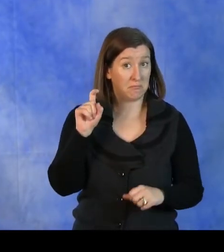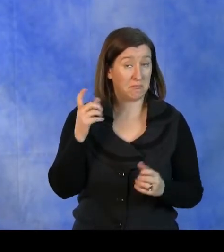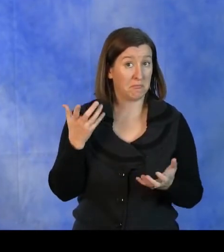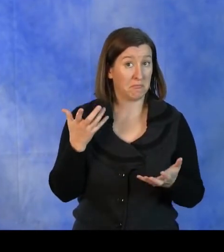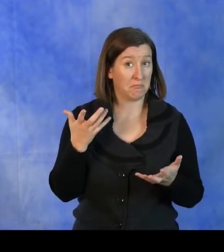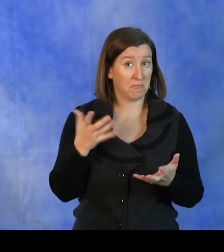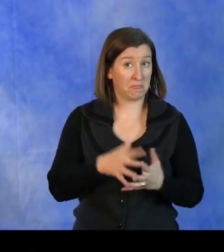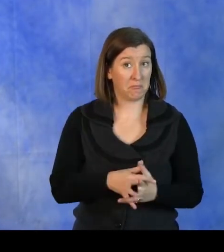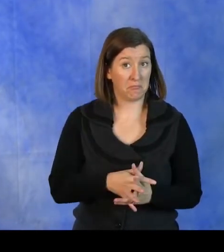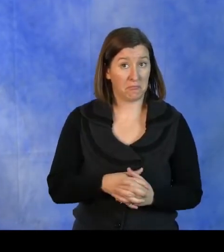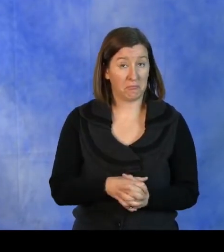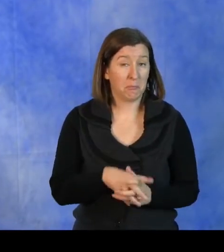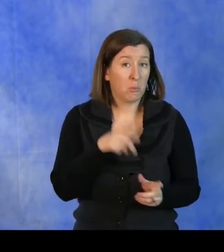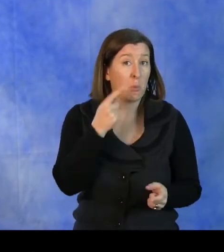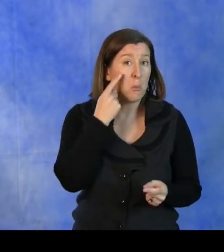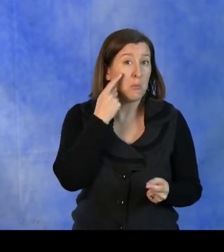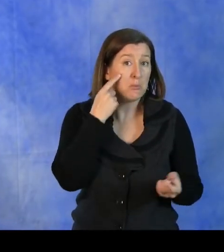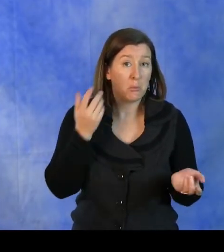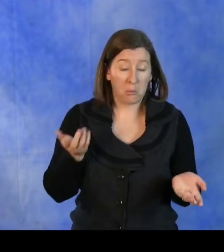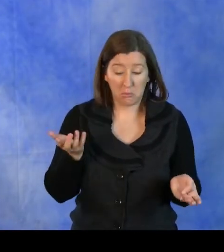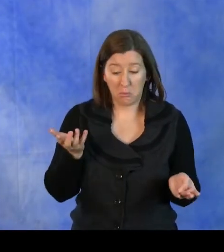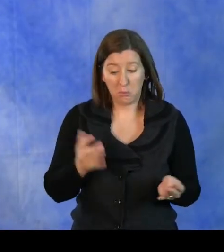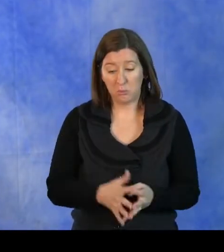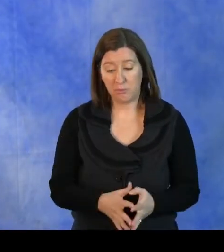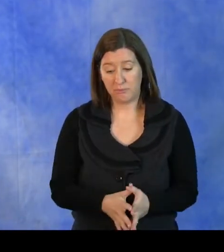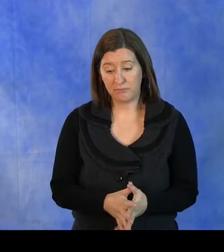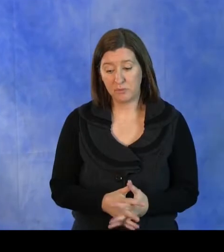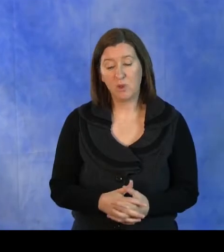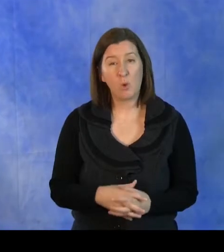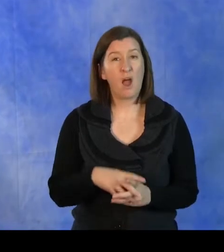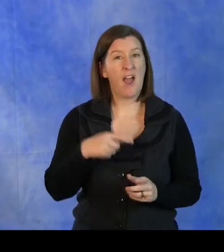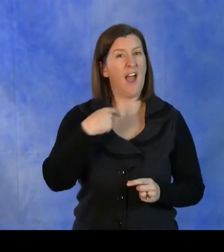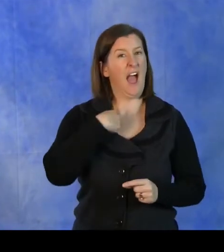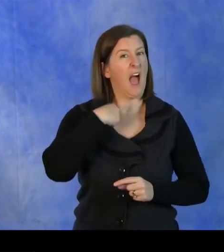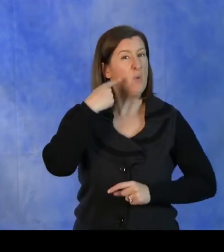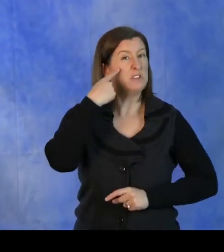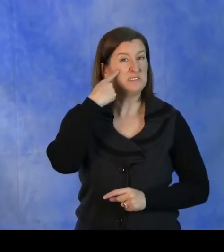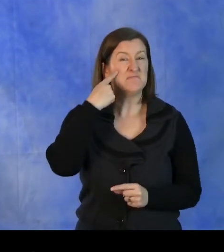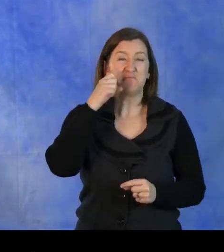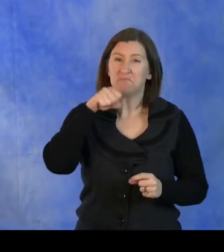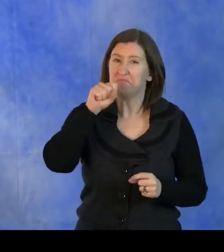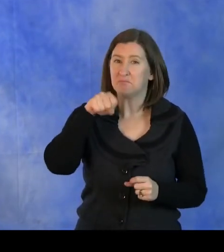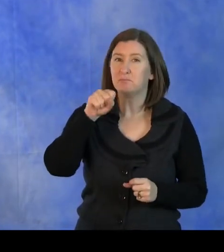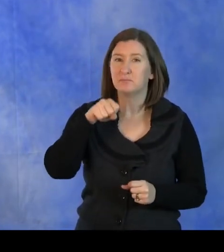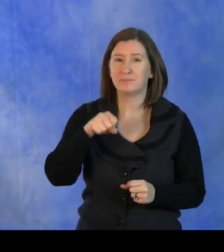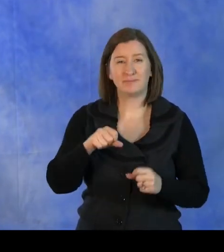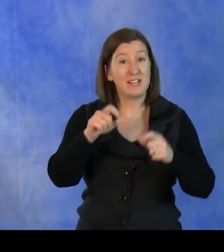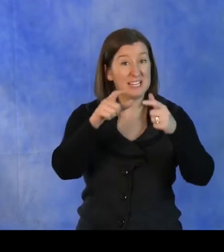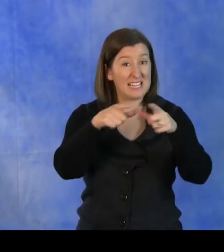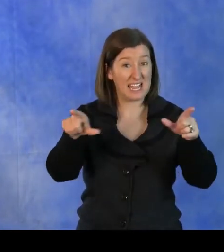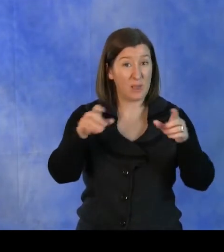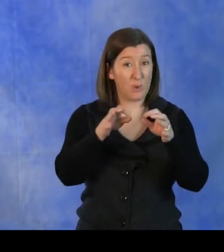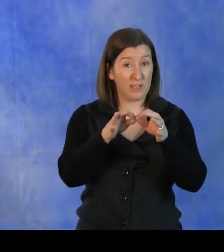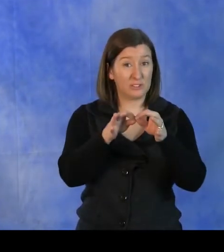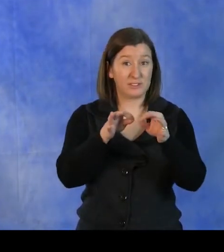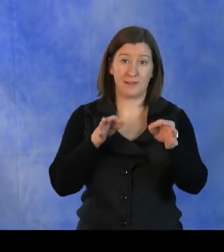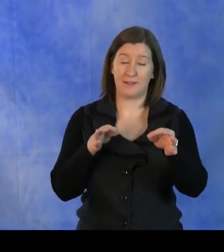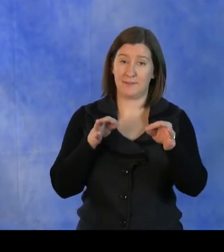problems with deaf individuals, so I guess, and